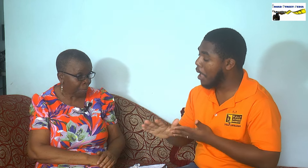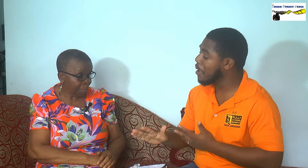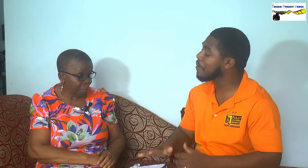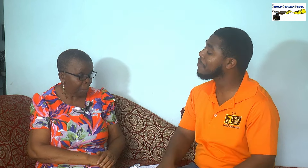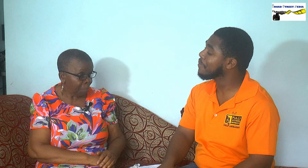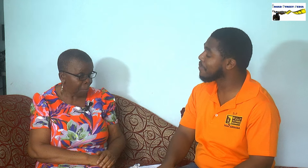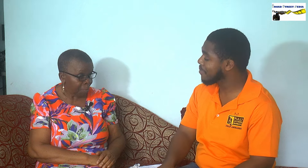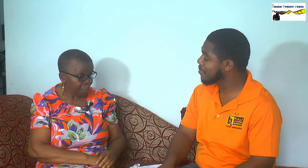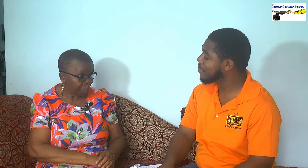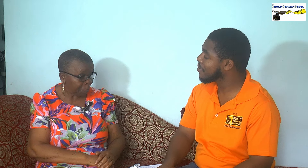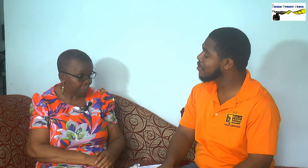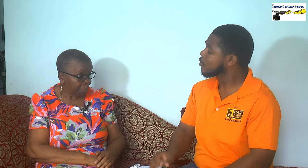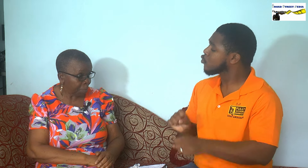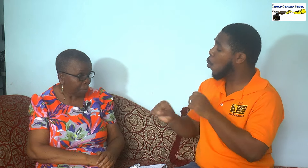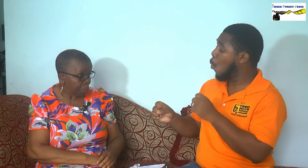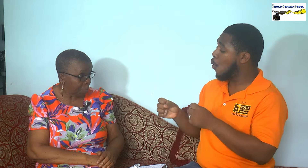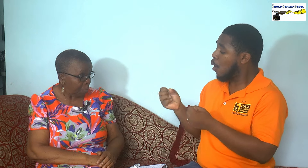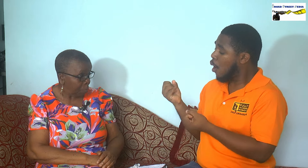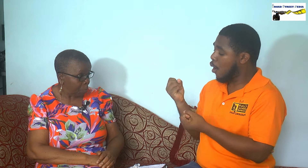Okay, that's nice. Mm-hmm.